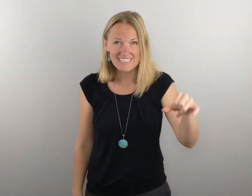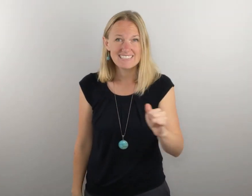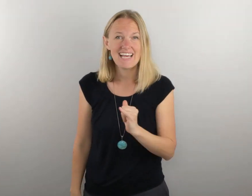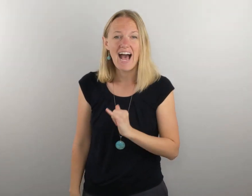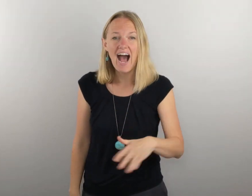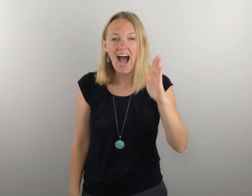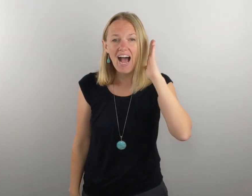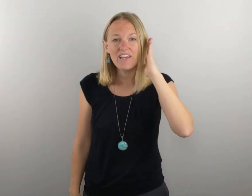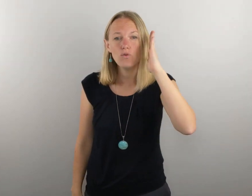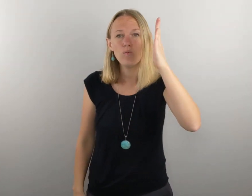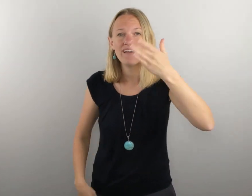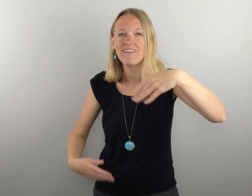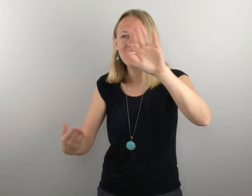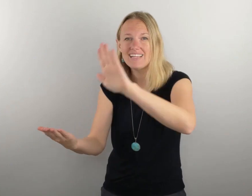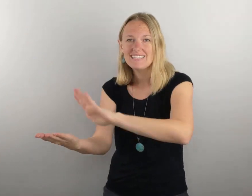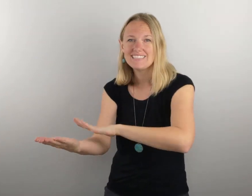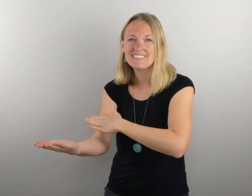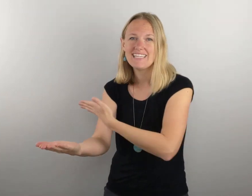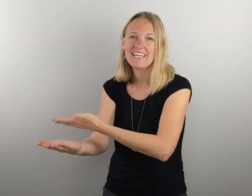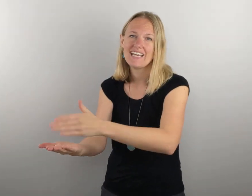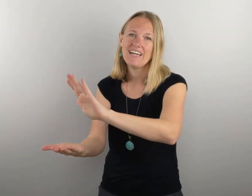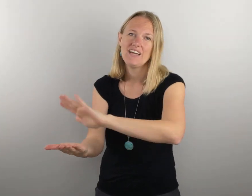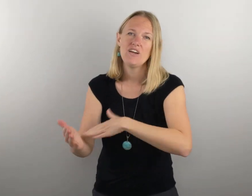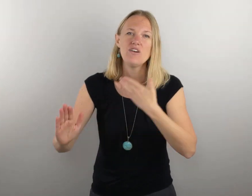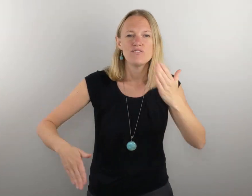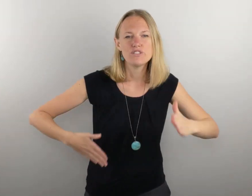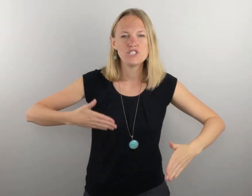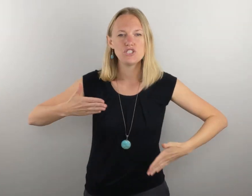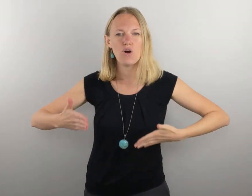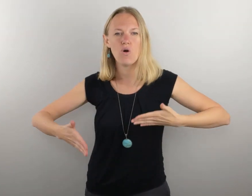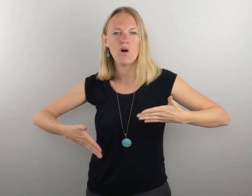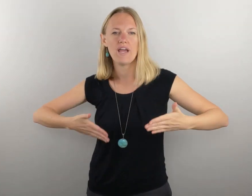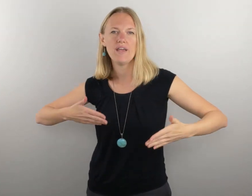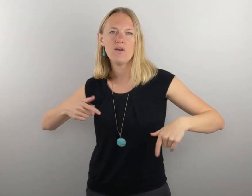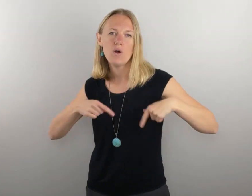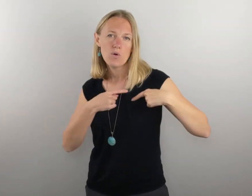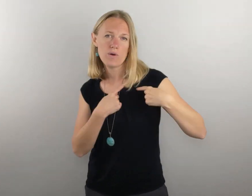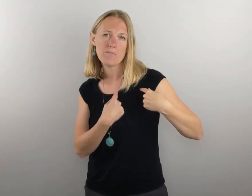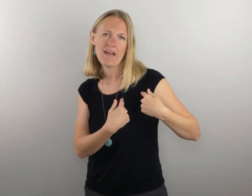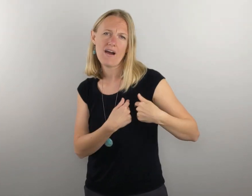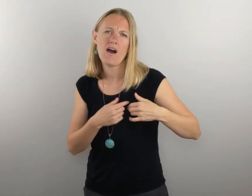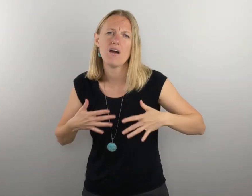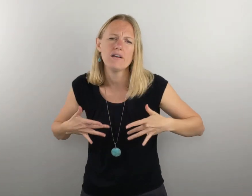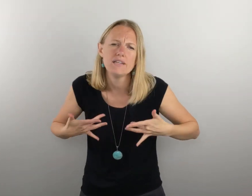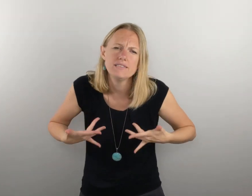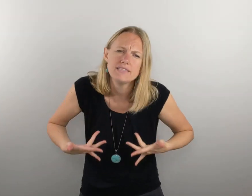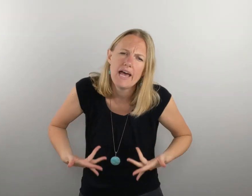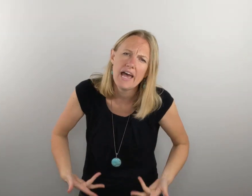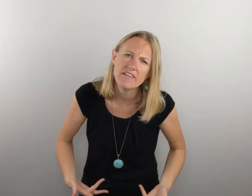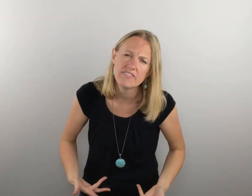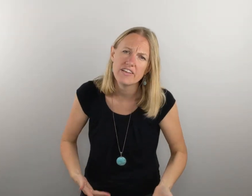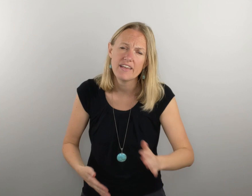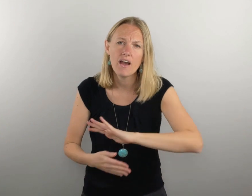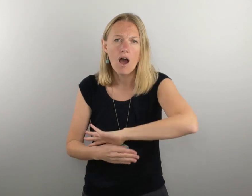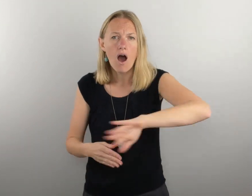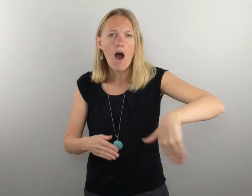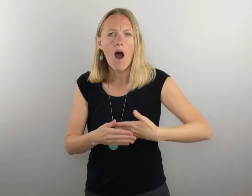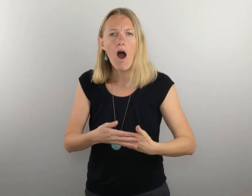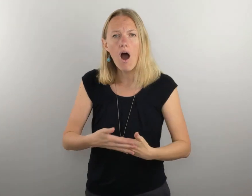Yes, I will sing for joy when my heart is heavy